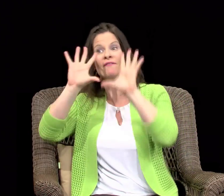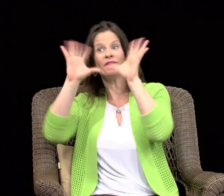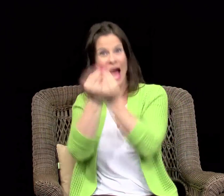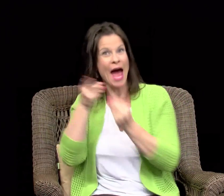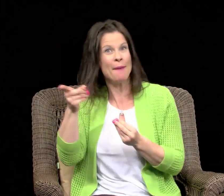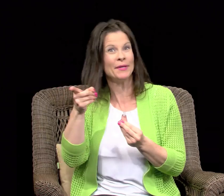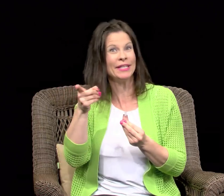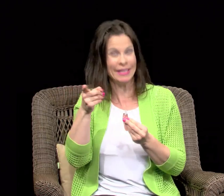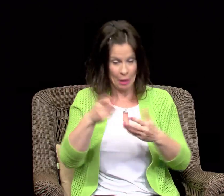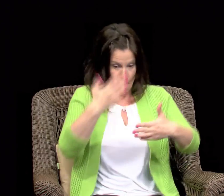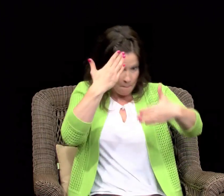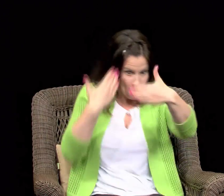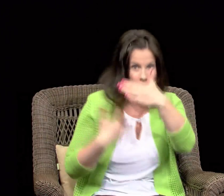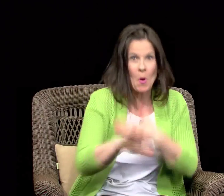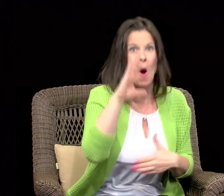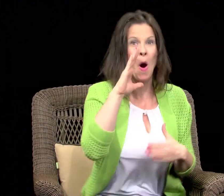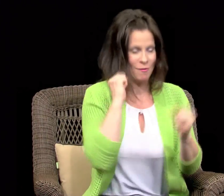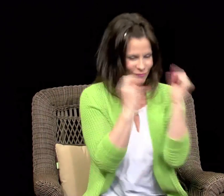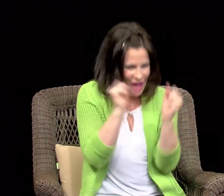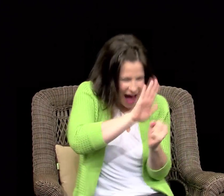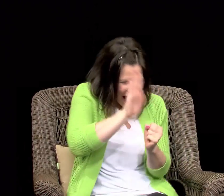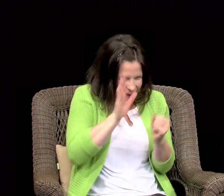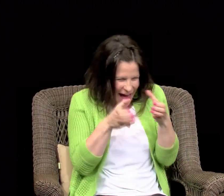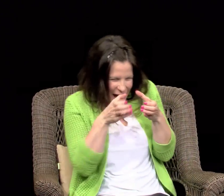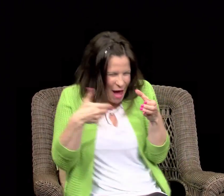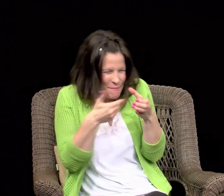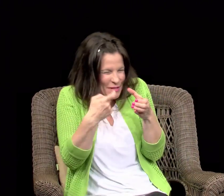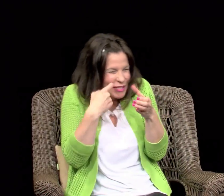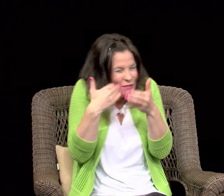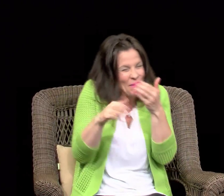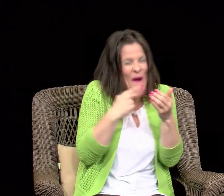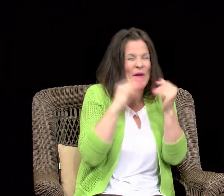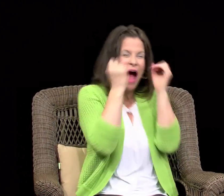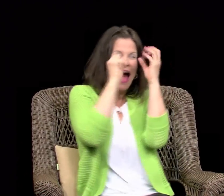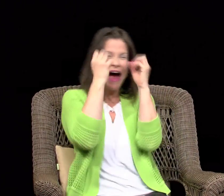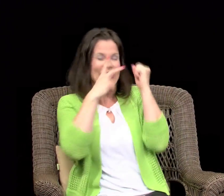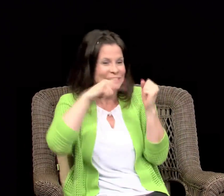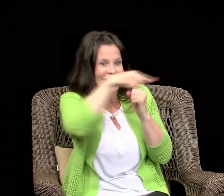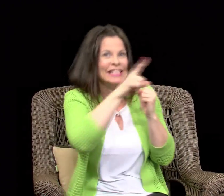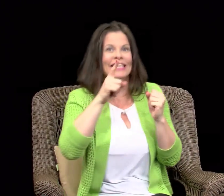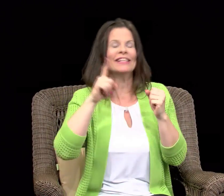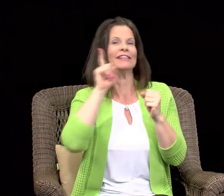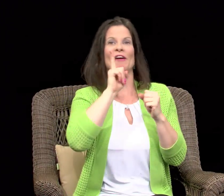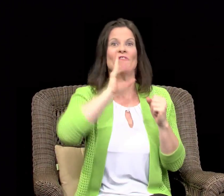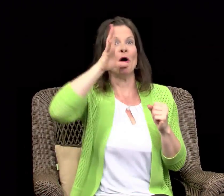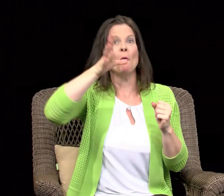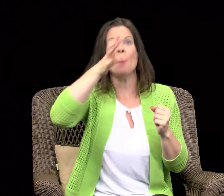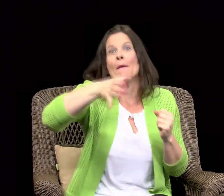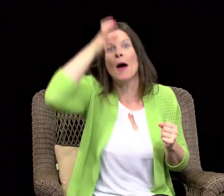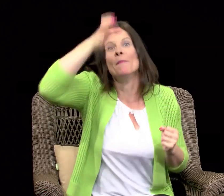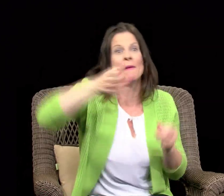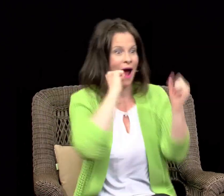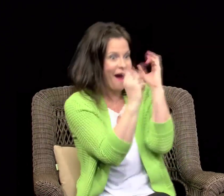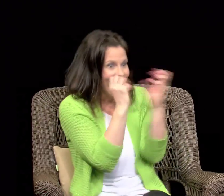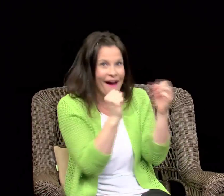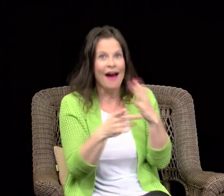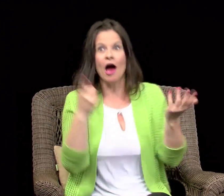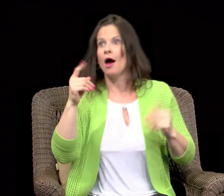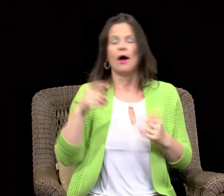right? And let's say they're born to a deaf family, they're born with that language immersion. They're born with